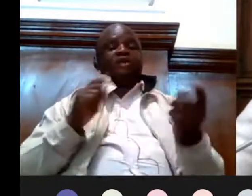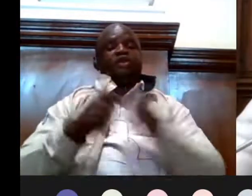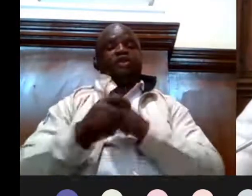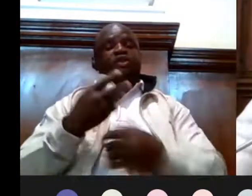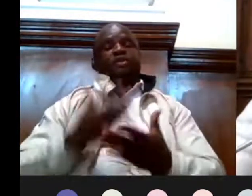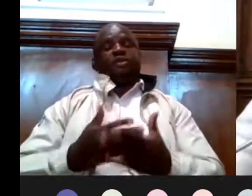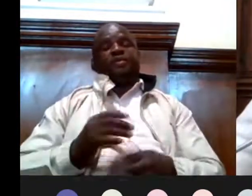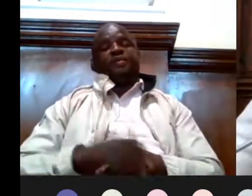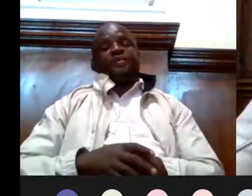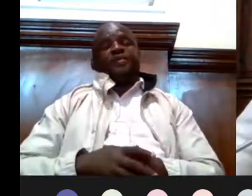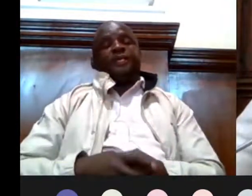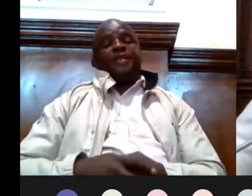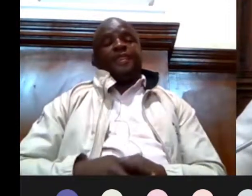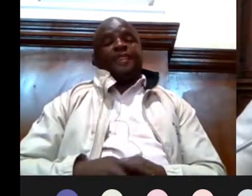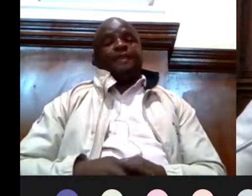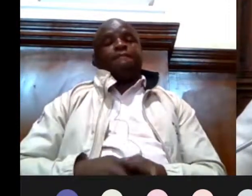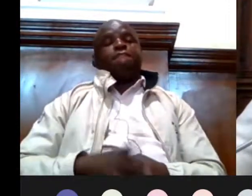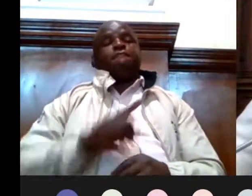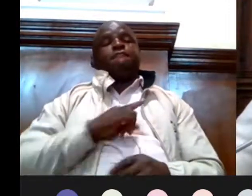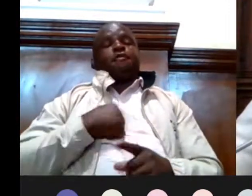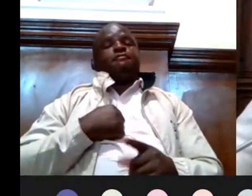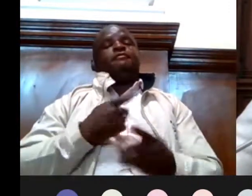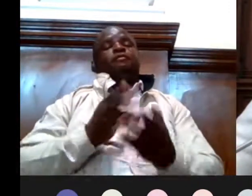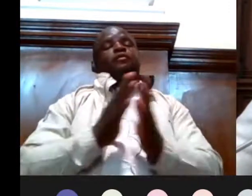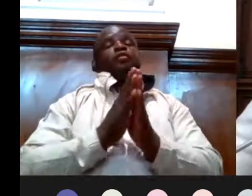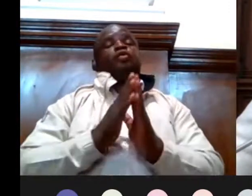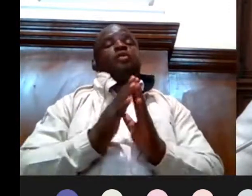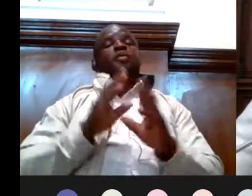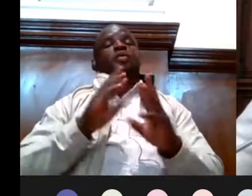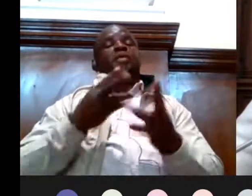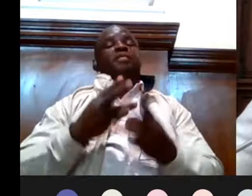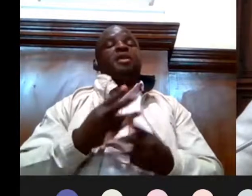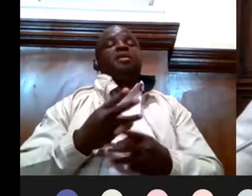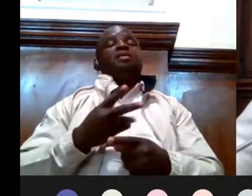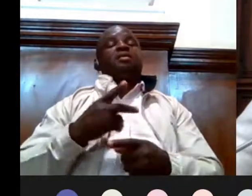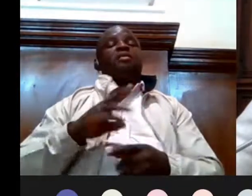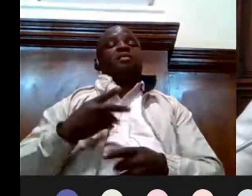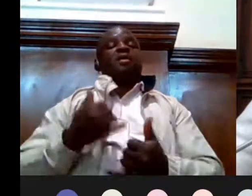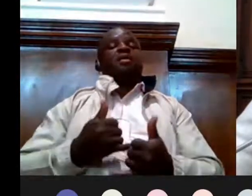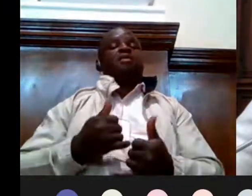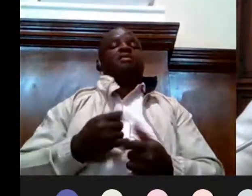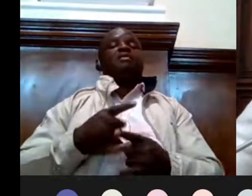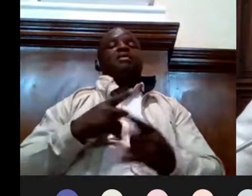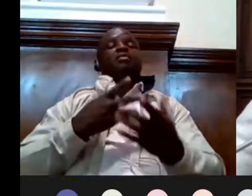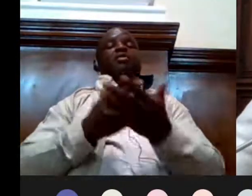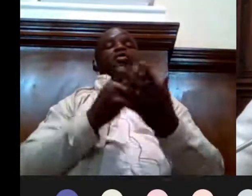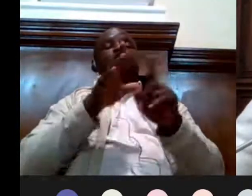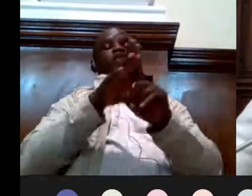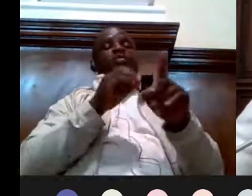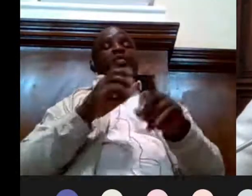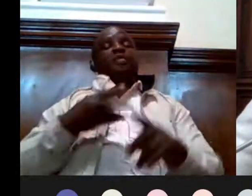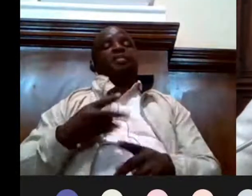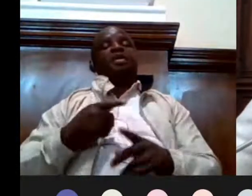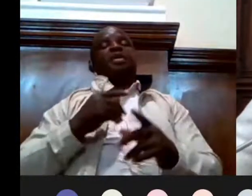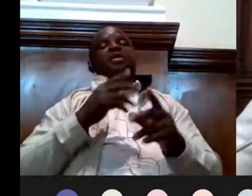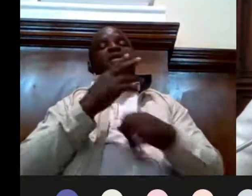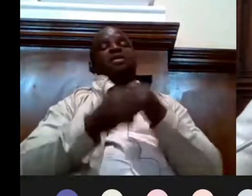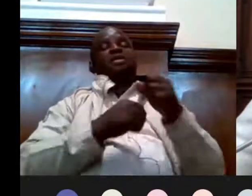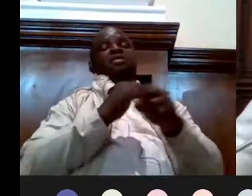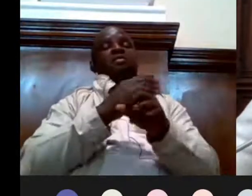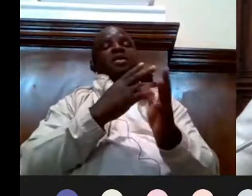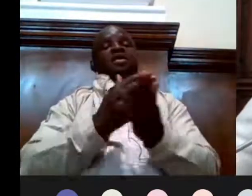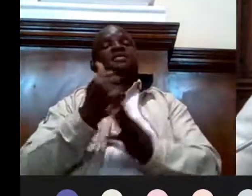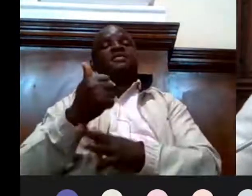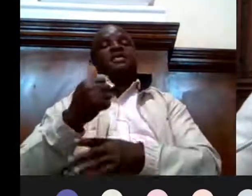world. We call upon the women of today to emulate the visionary leadership of the heroines of 1956